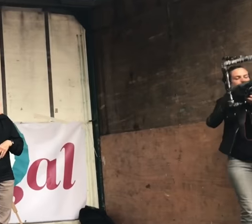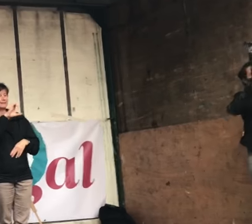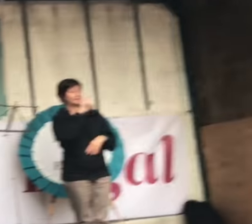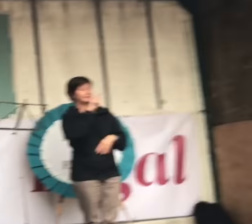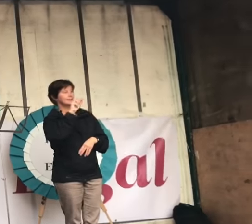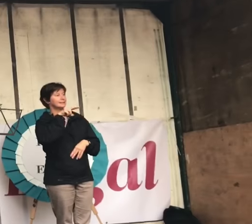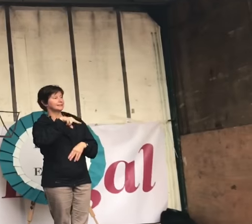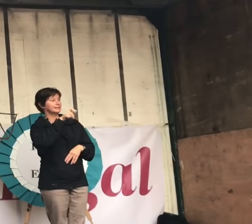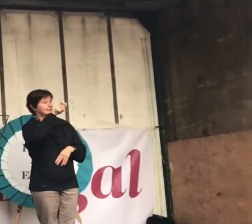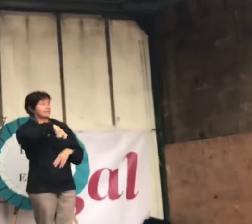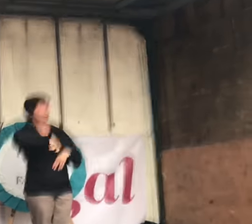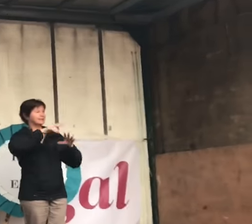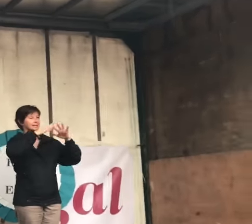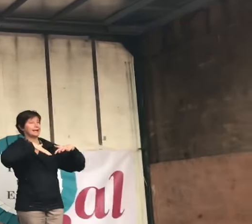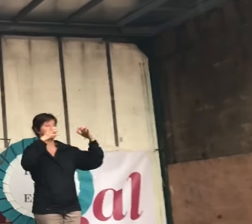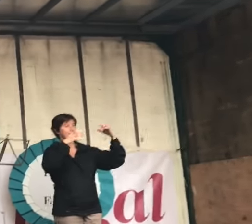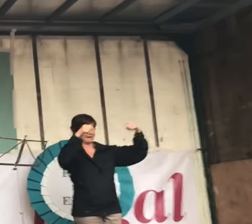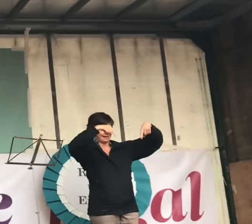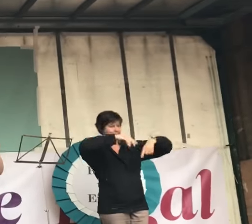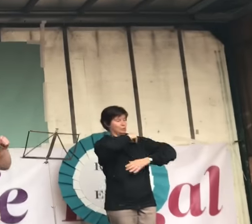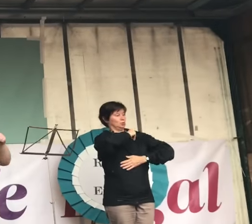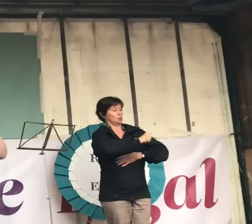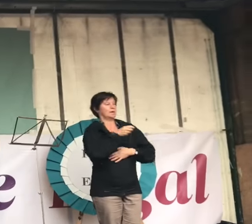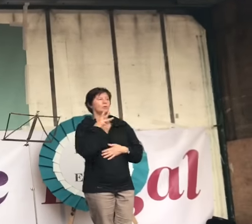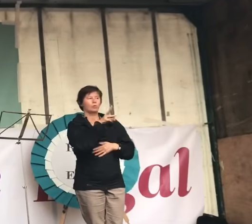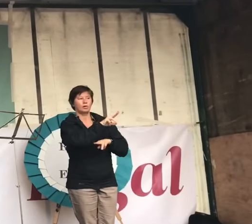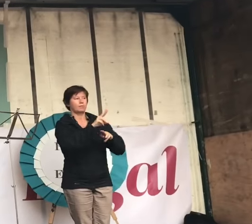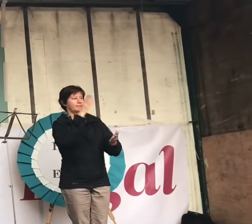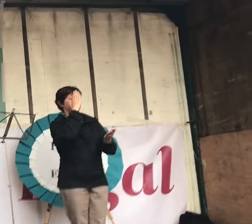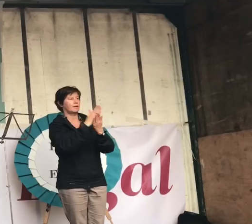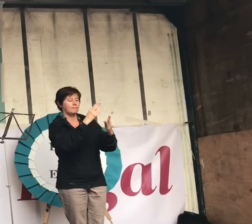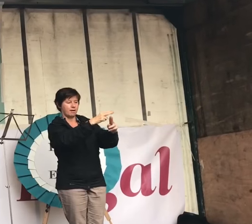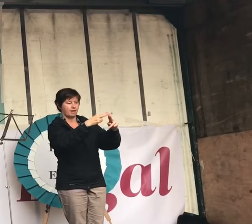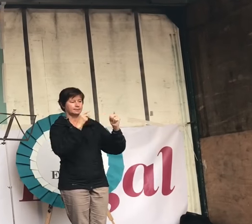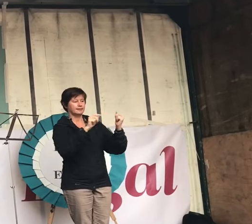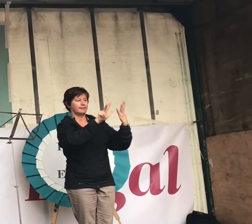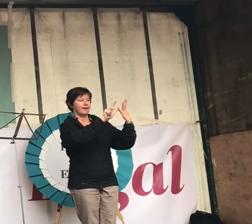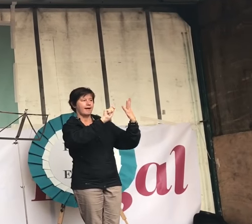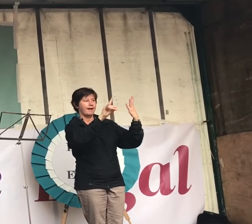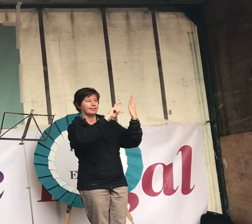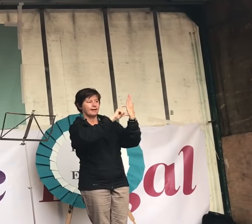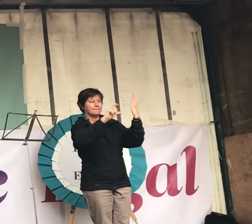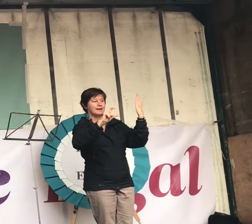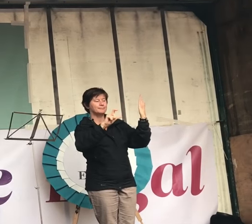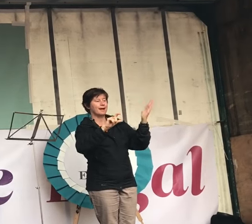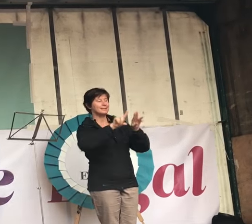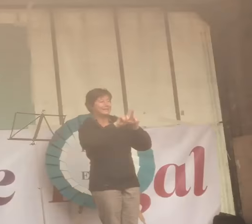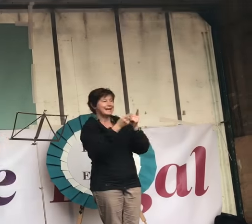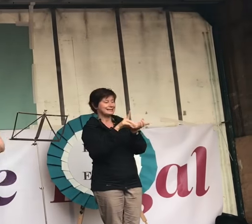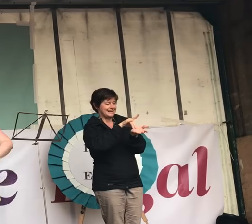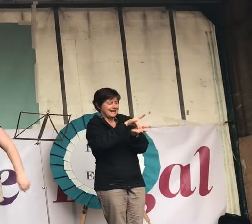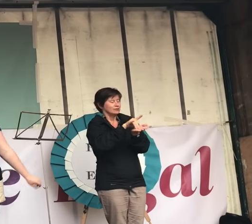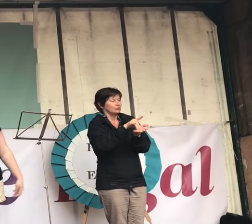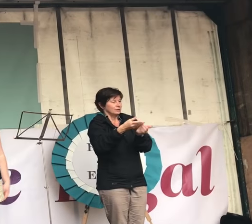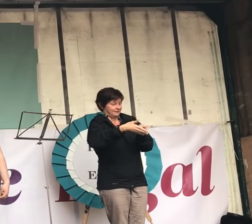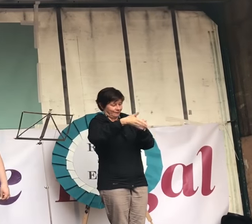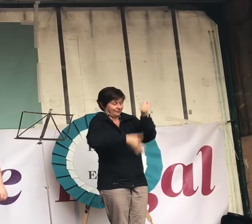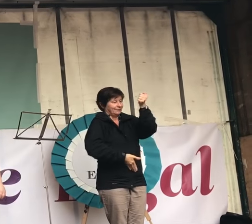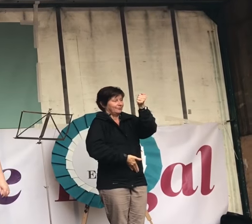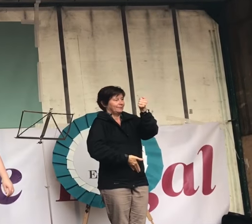This Citizens' Assembly, the one that's gathered here today, will not stop until the 8th Amendment is history.